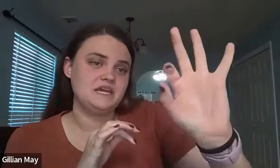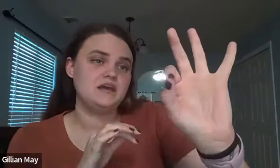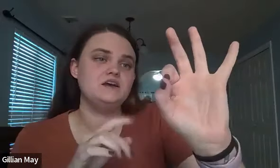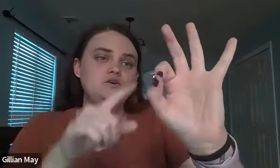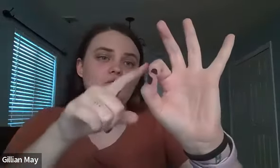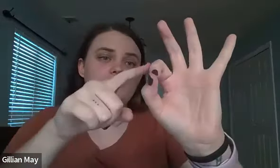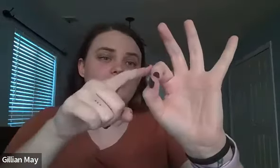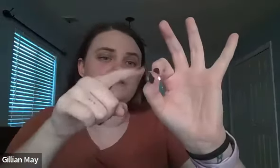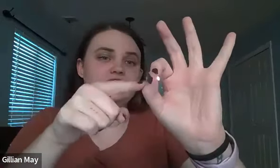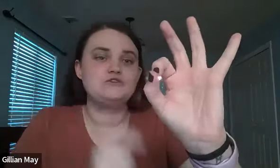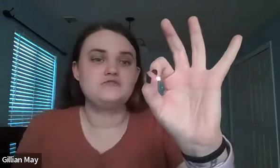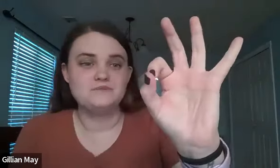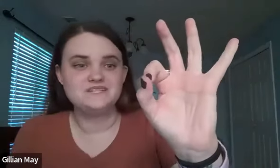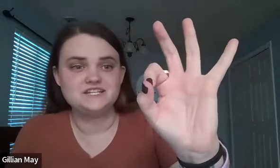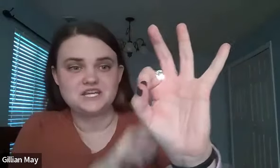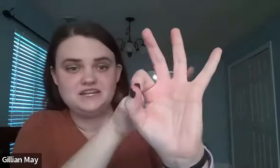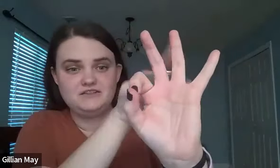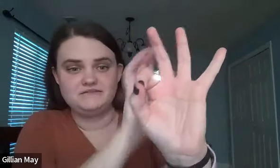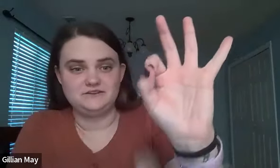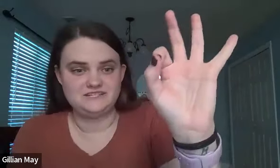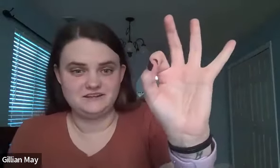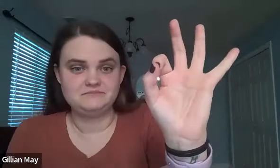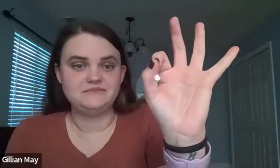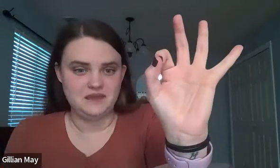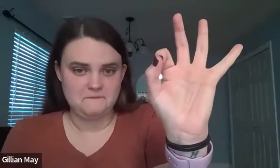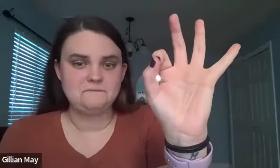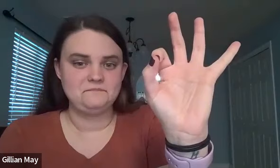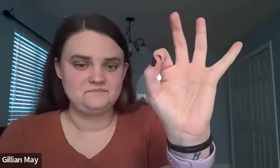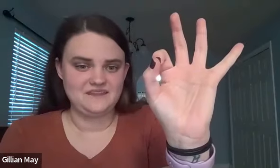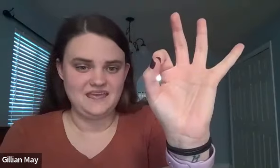be your pointer finger and your thumb touch and your other finger stick up. Yeah, F.